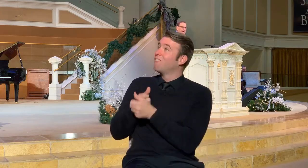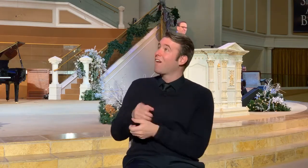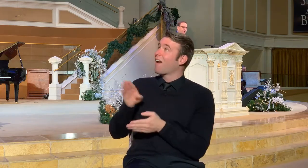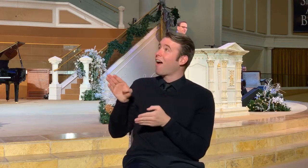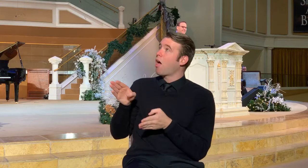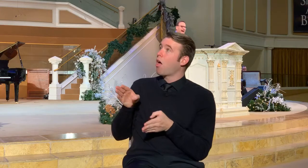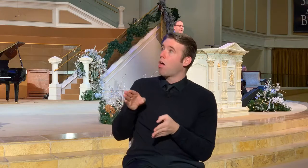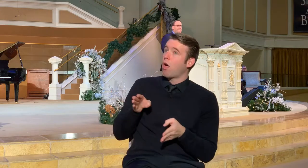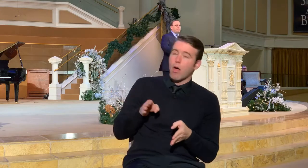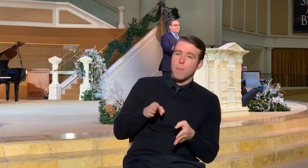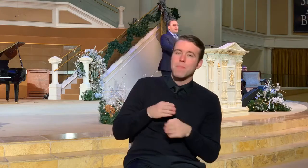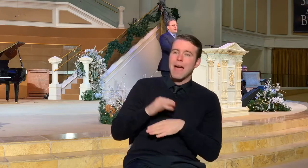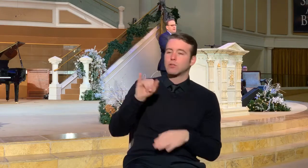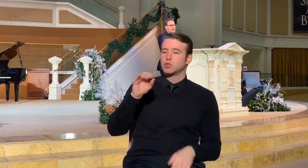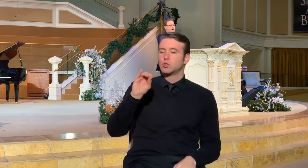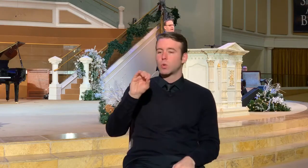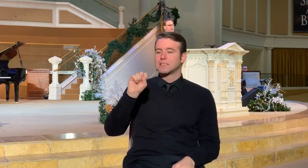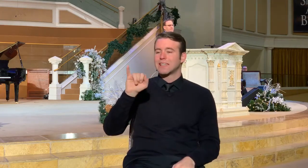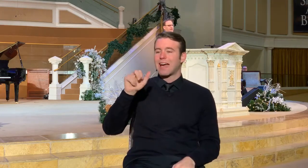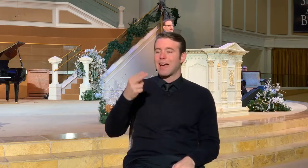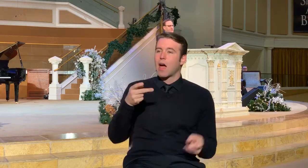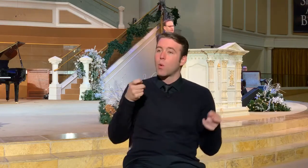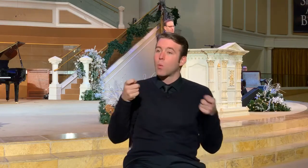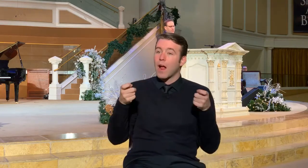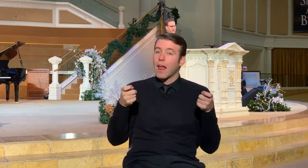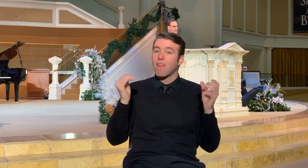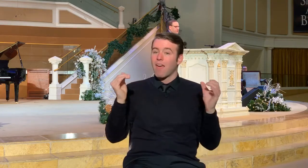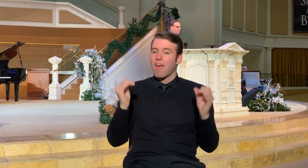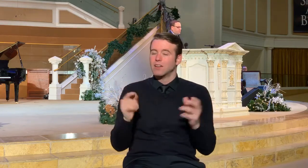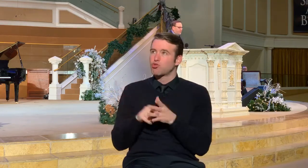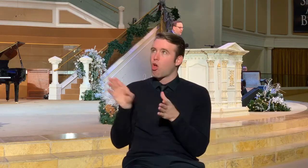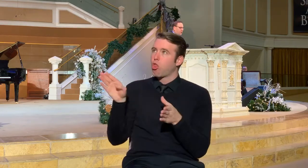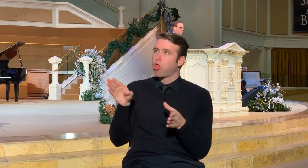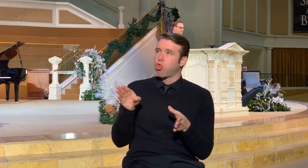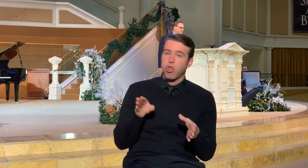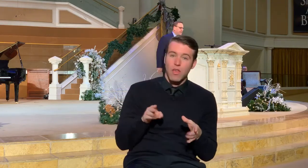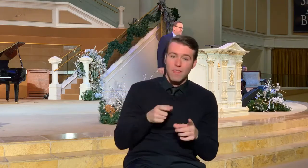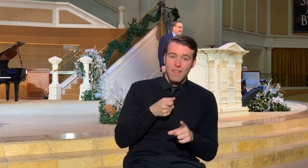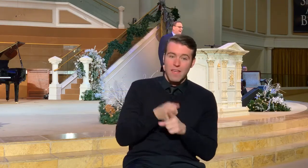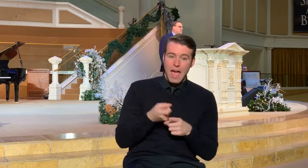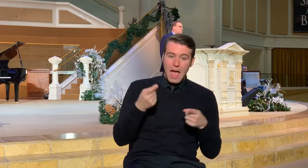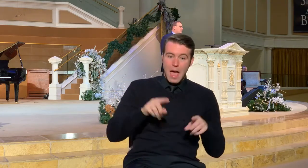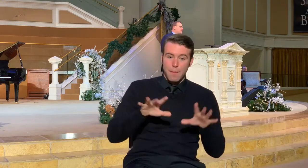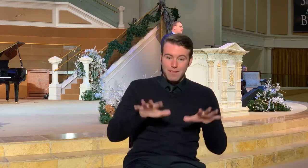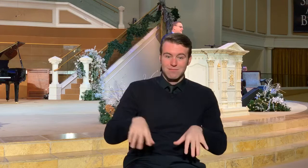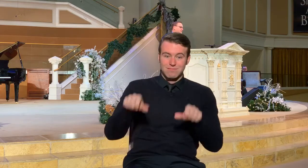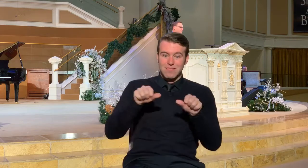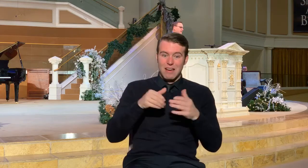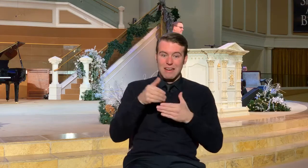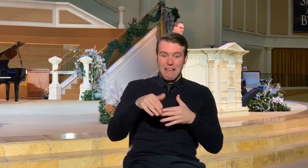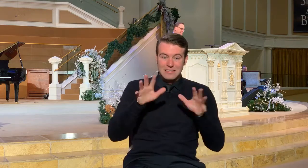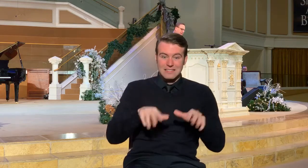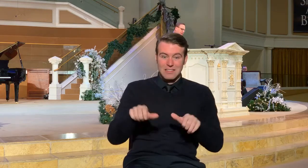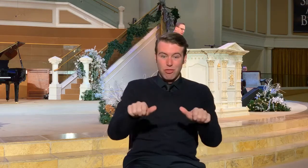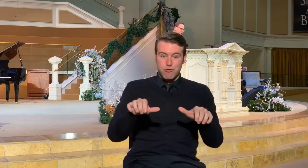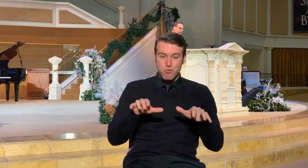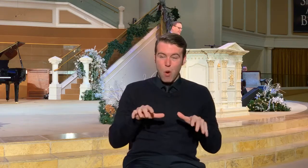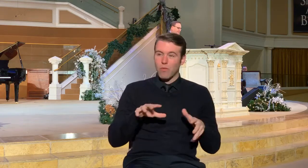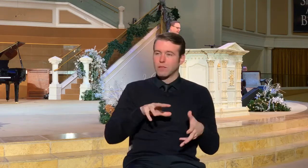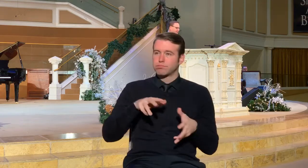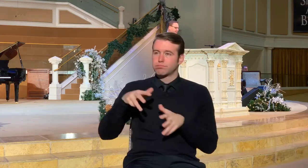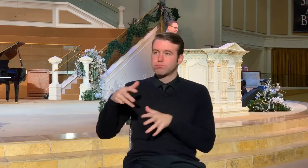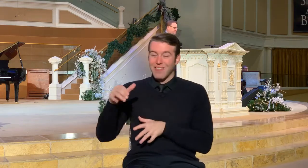the reign of Josiah, and then children assumed the throne, and that is what this